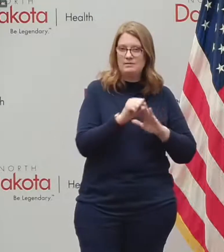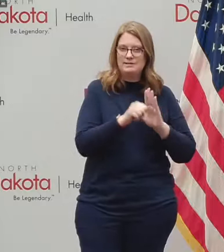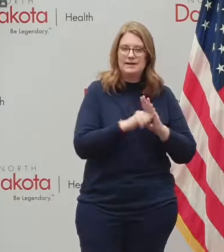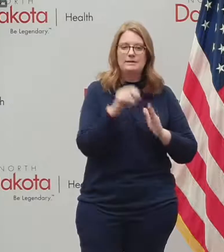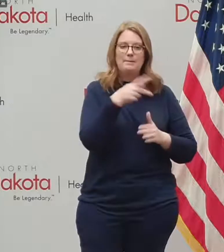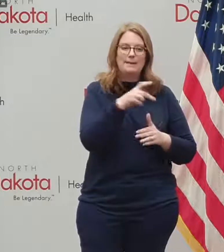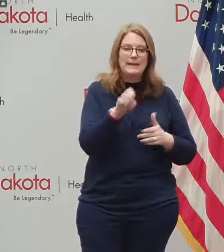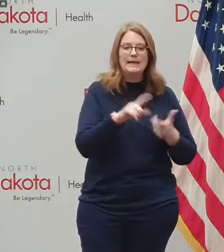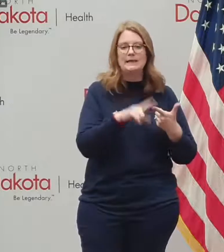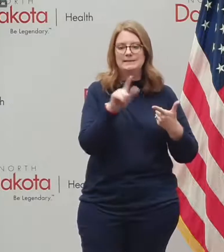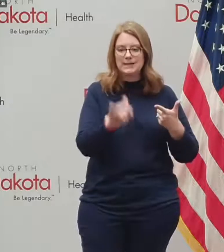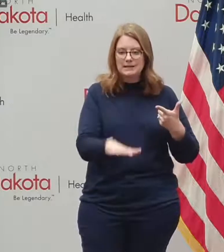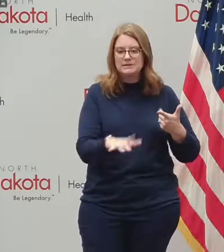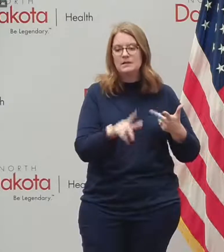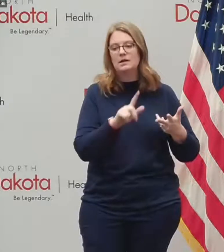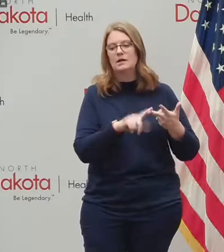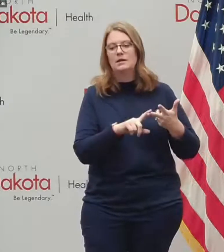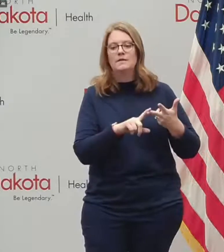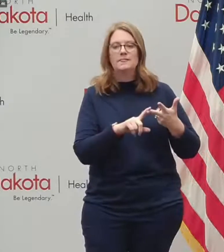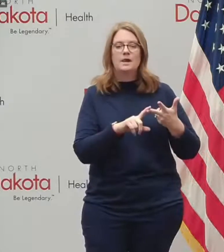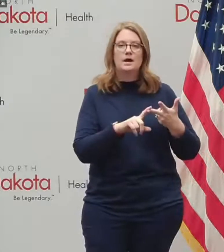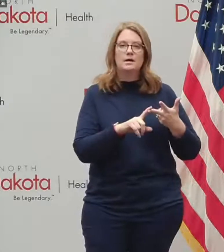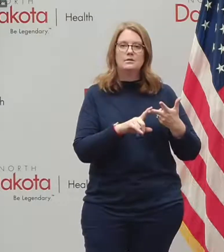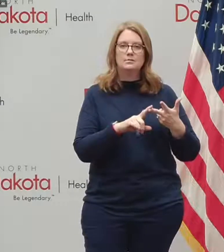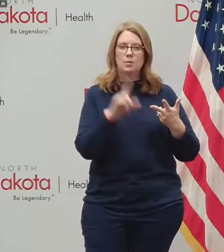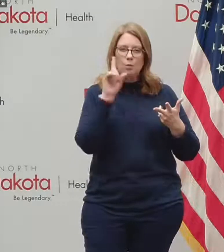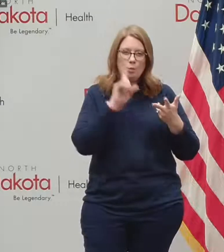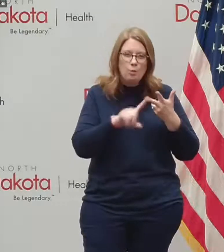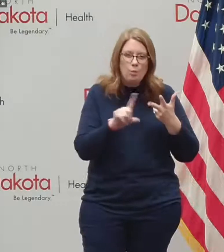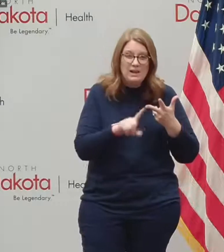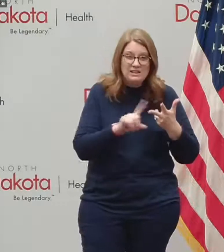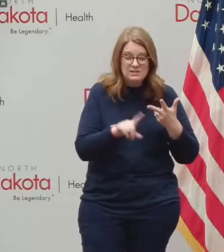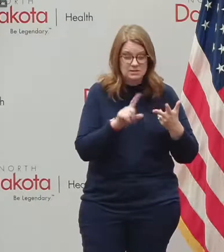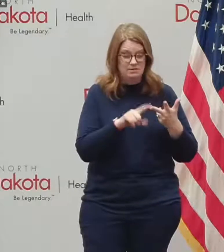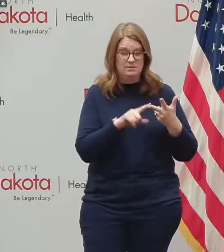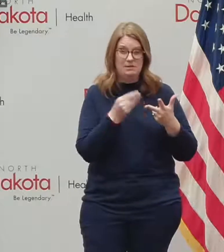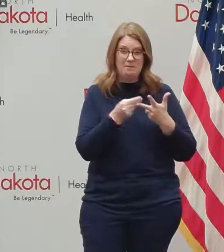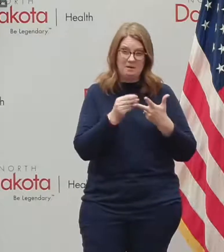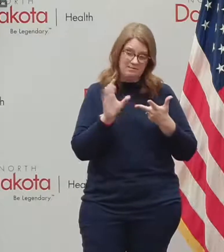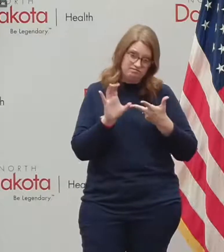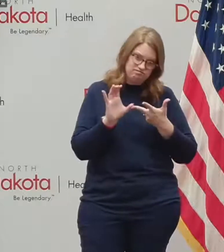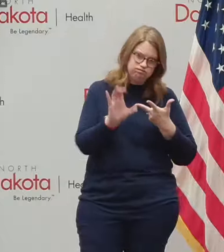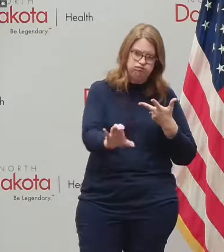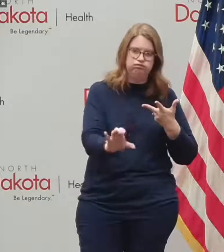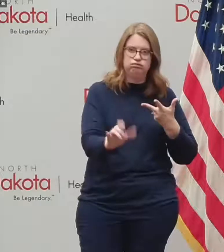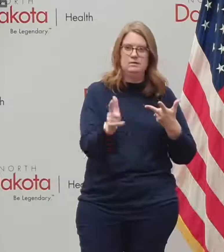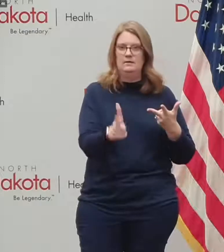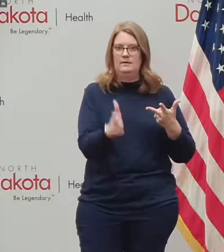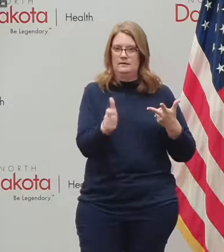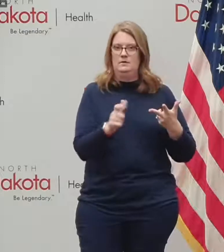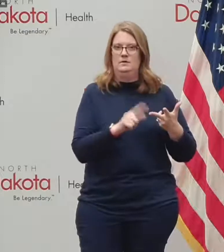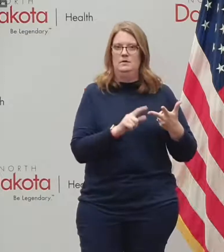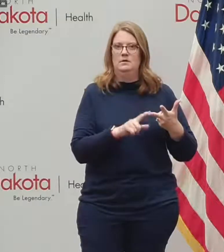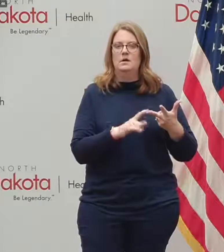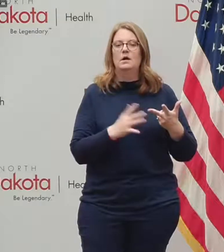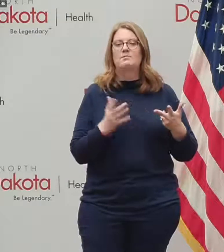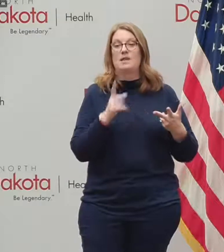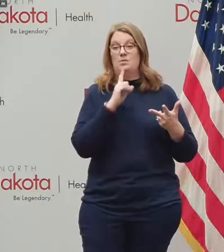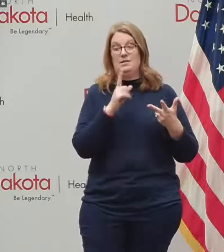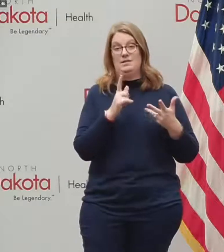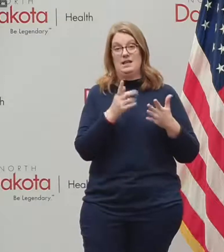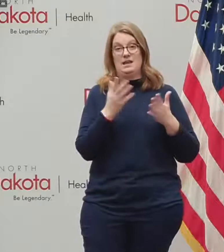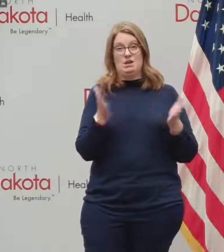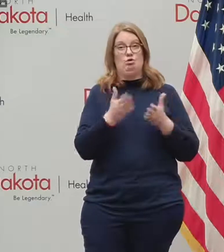or testing or the warp speed research dollars, the tens of billions of dollars that led to that very encouraging announcement this morning on